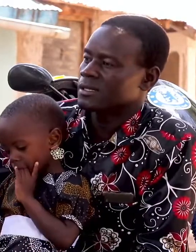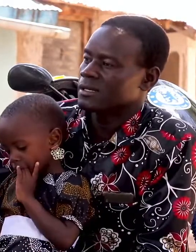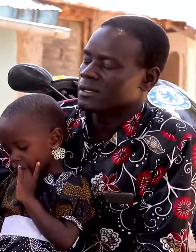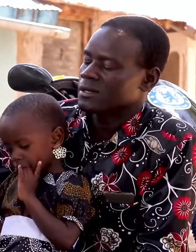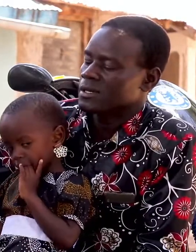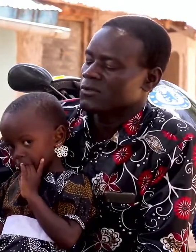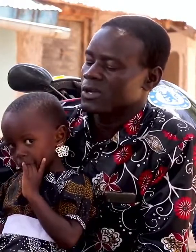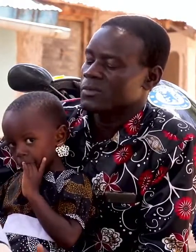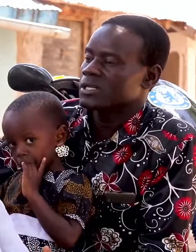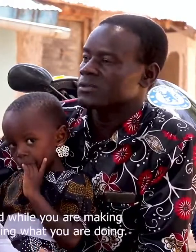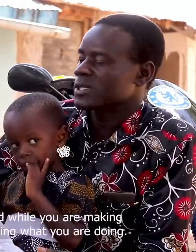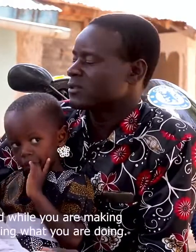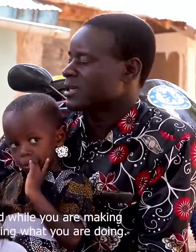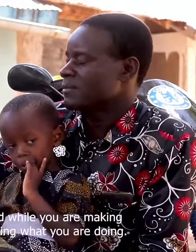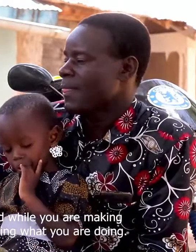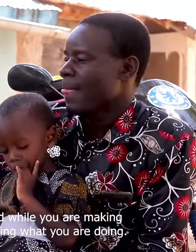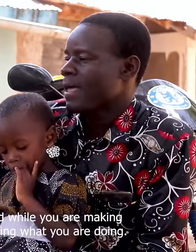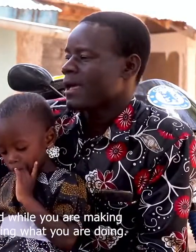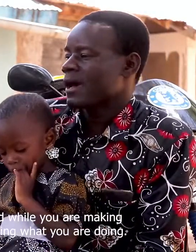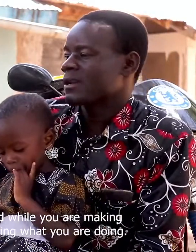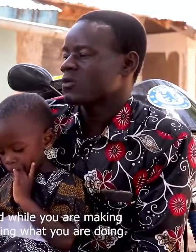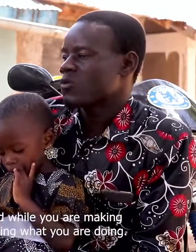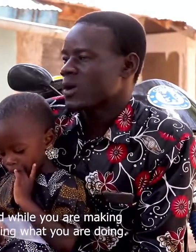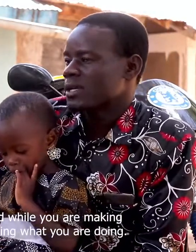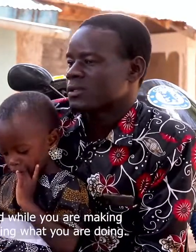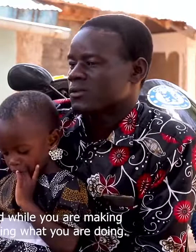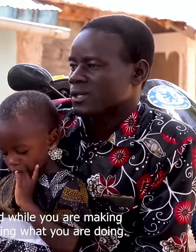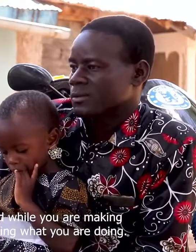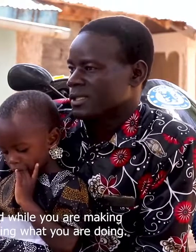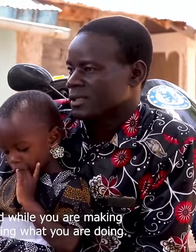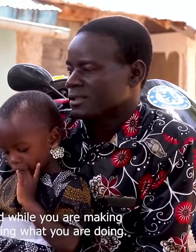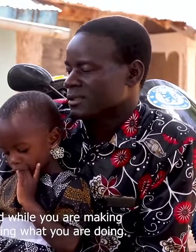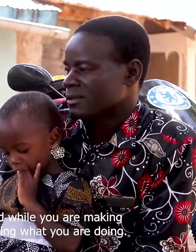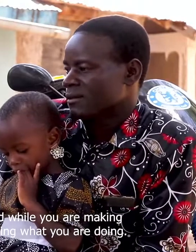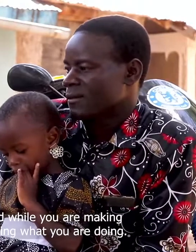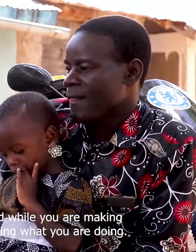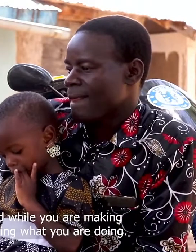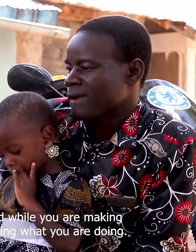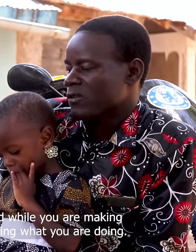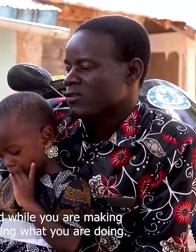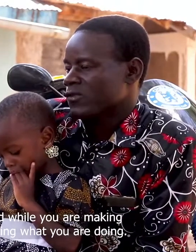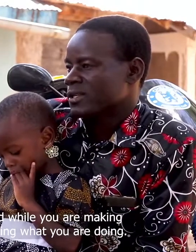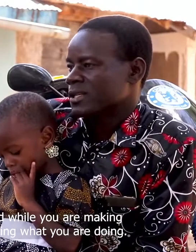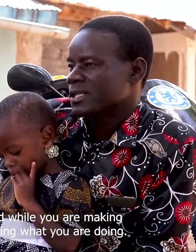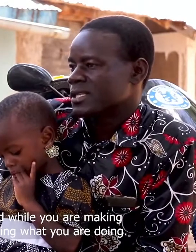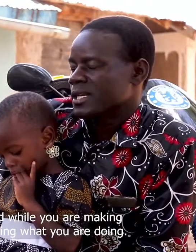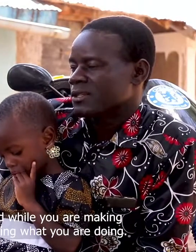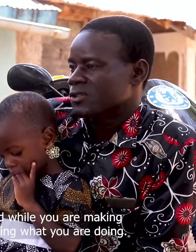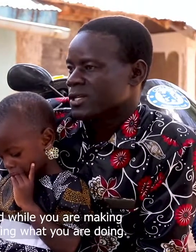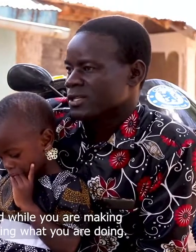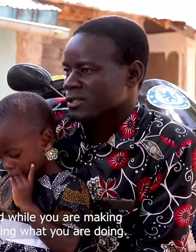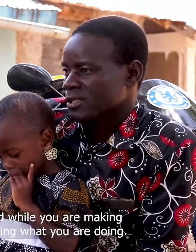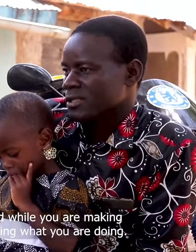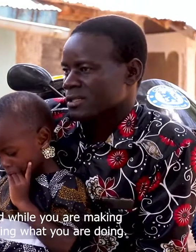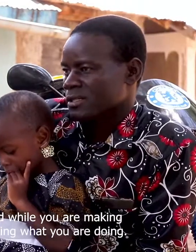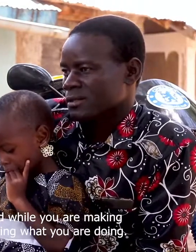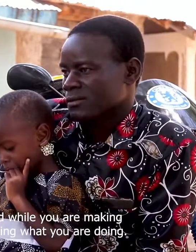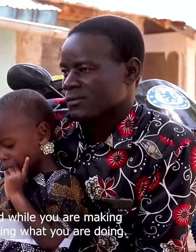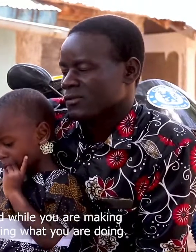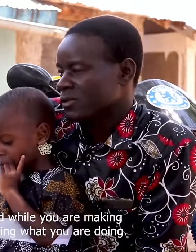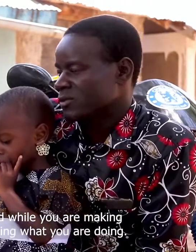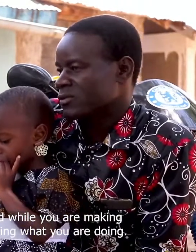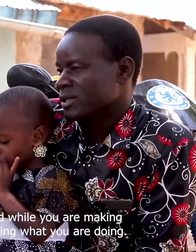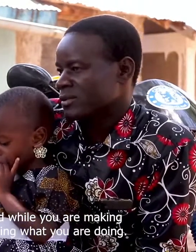this? We have made so many of them, and while you are making, you find that the child also